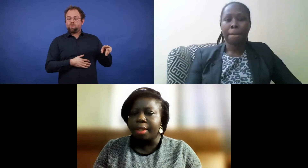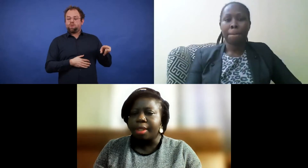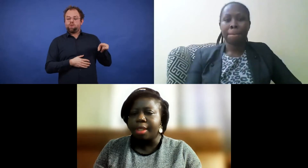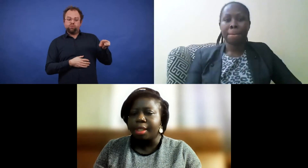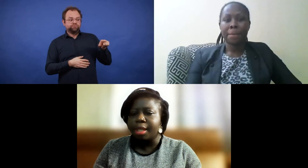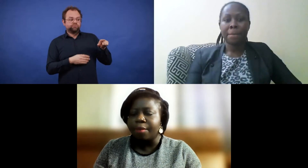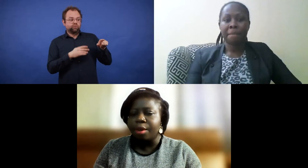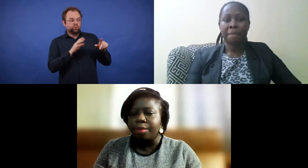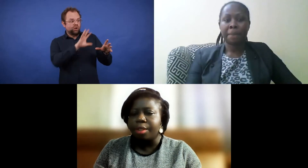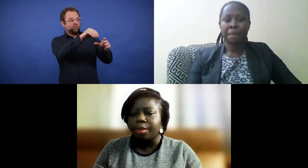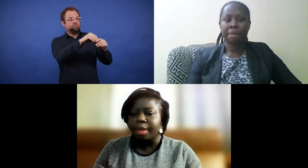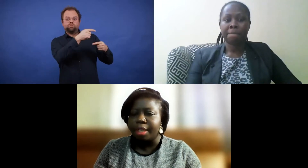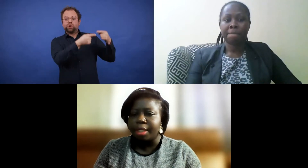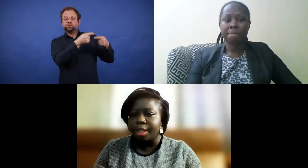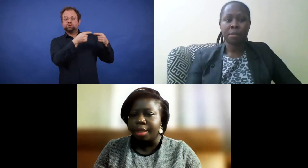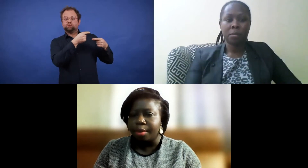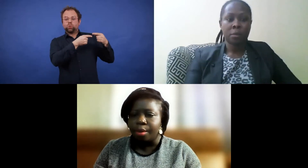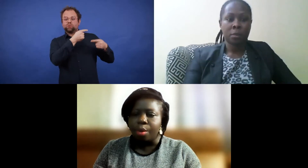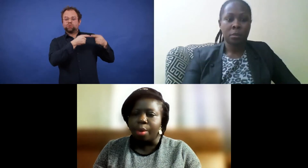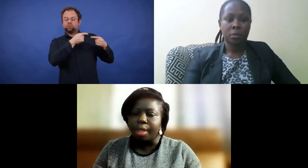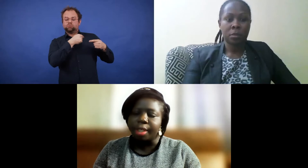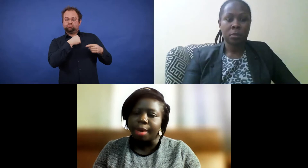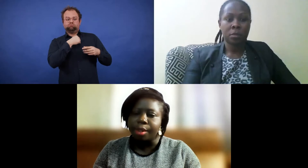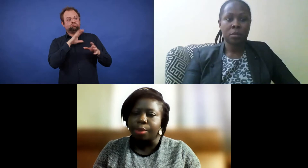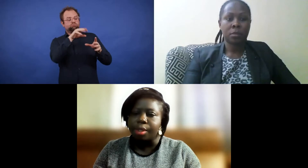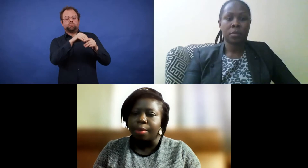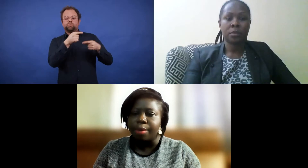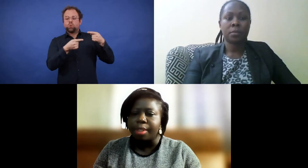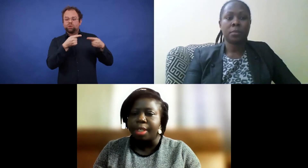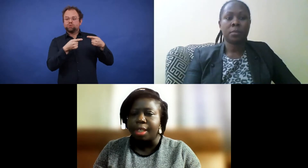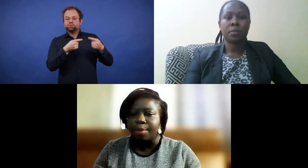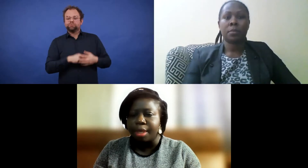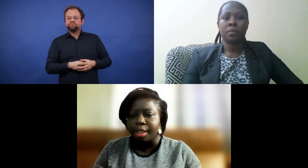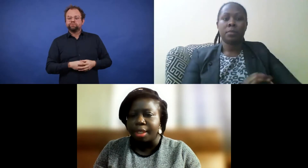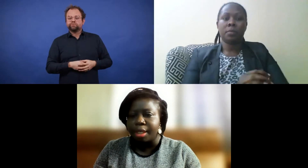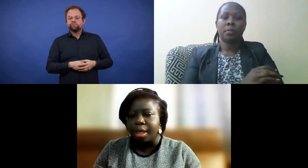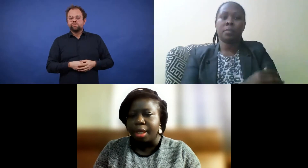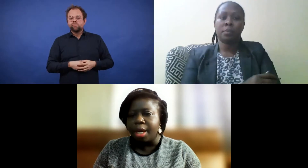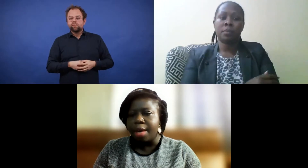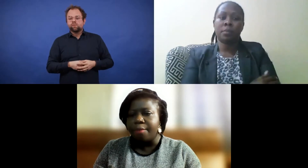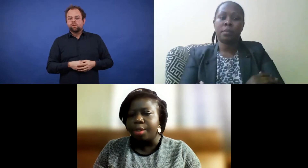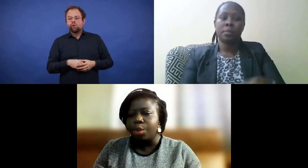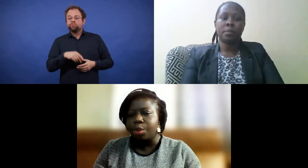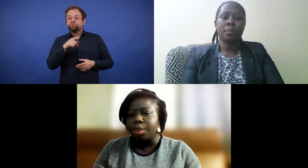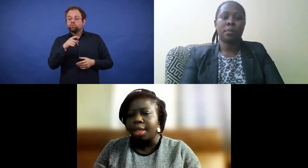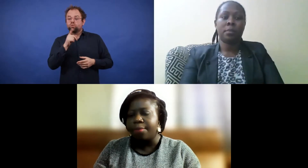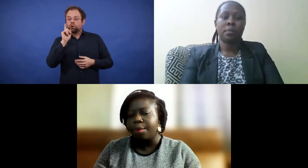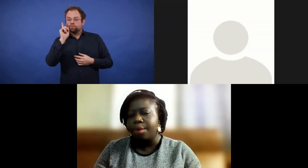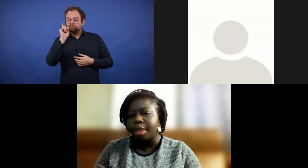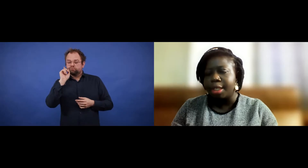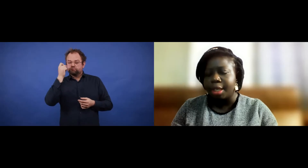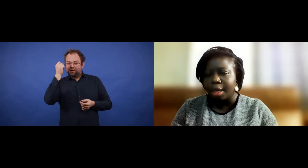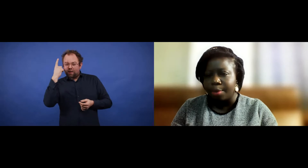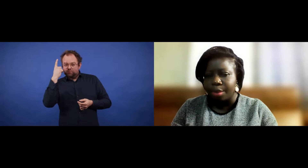there is this level of discrimination when it comes to someone with a disability having to stand